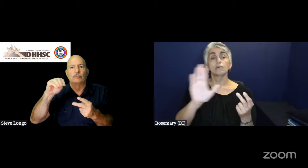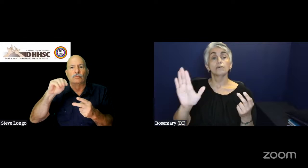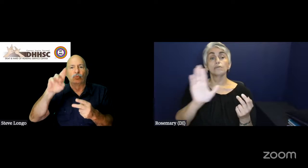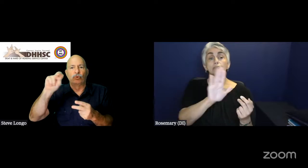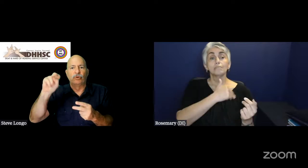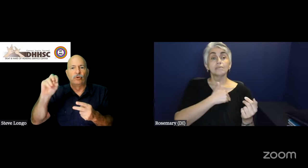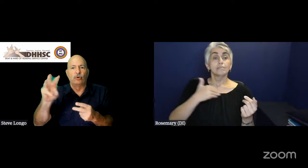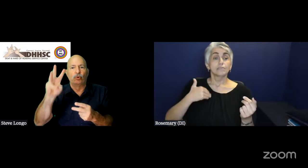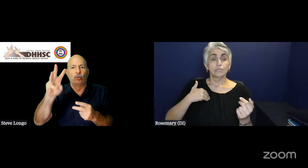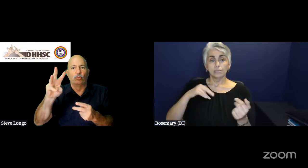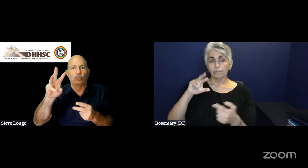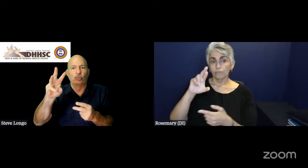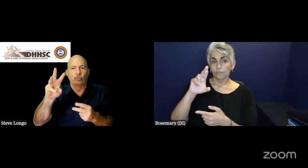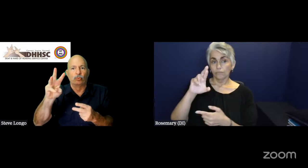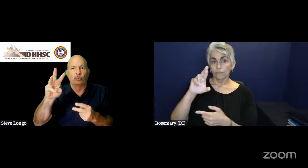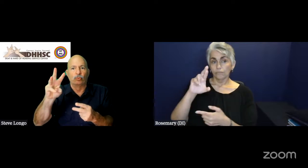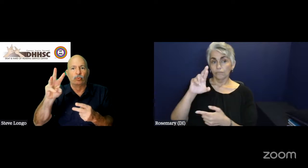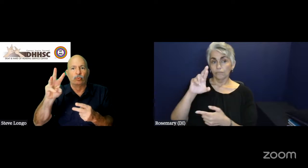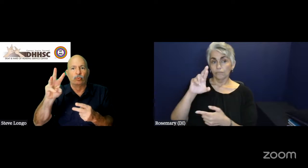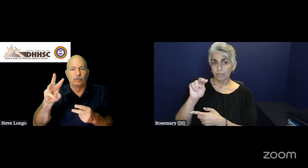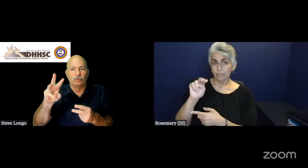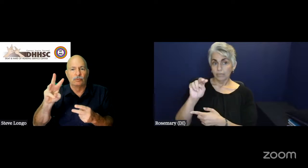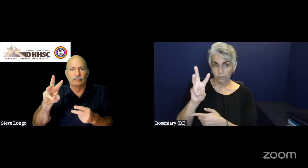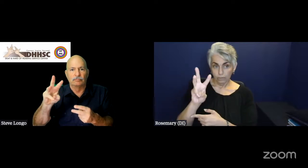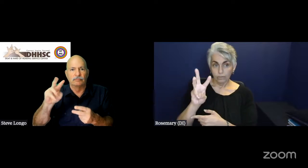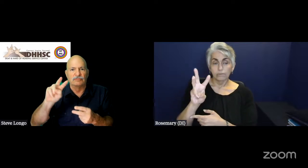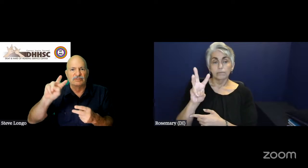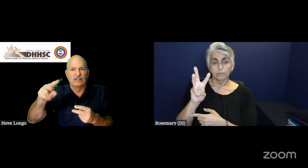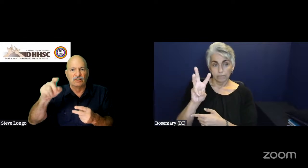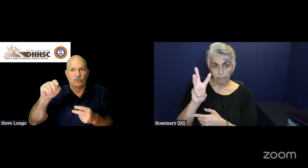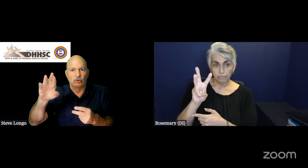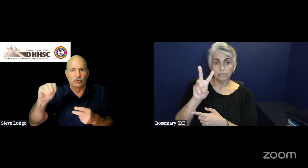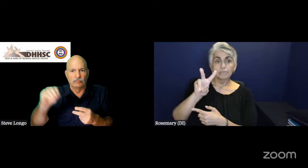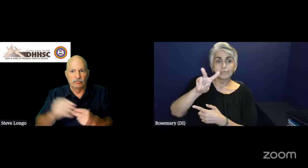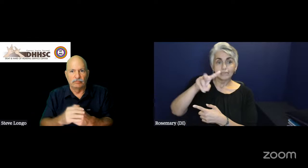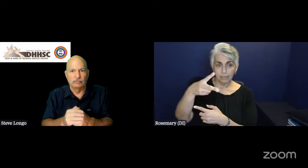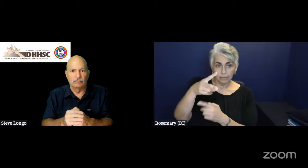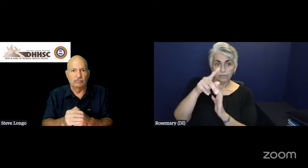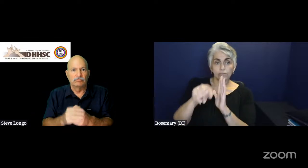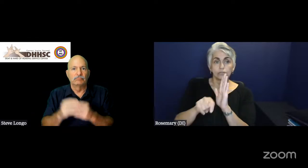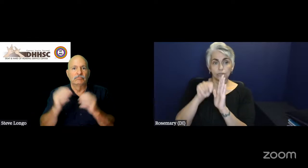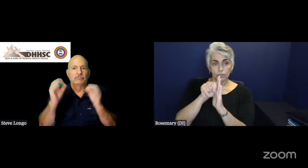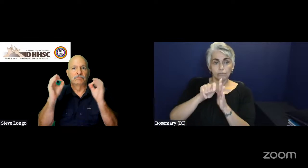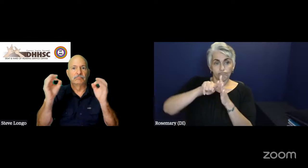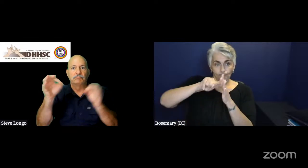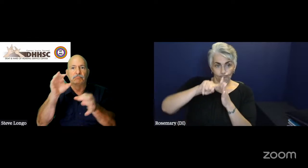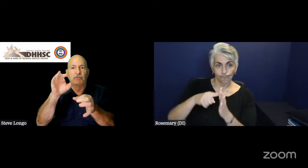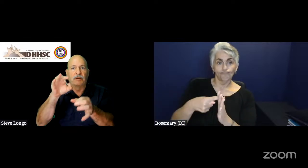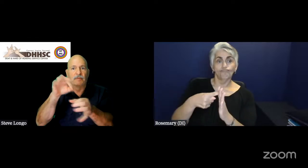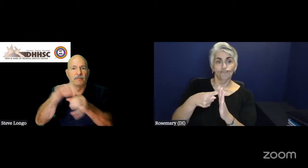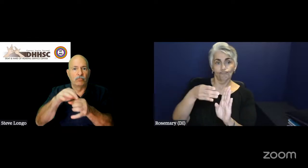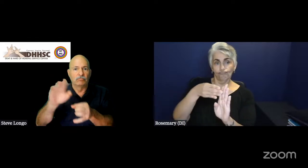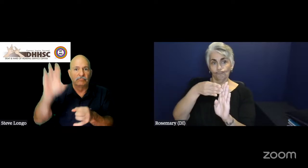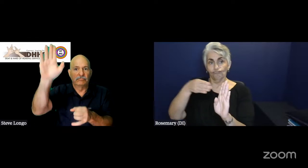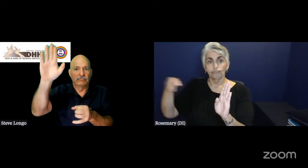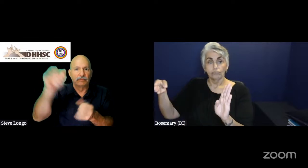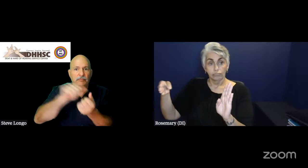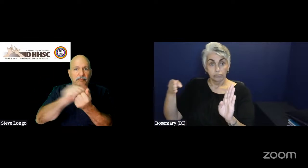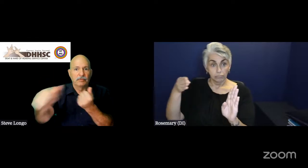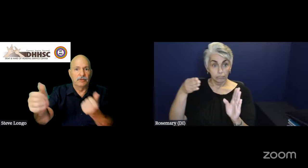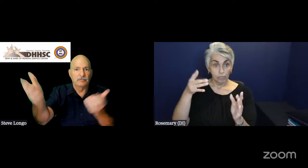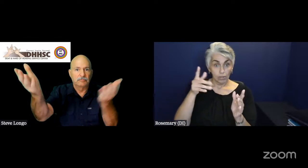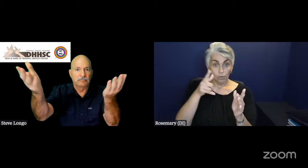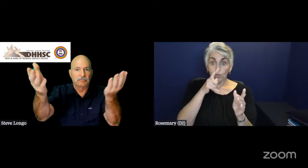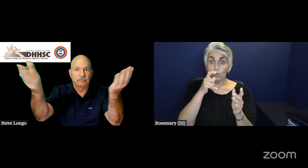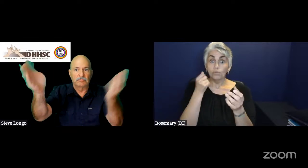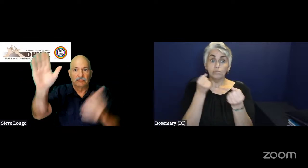positions as members be renewed for a second term, starting